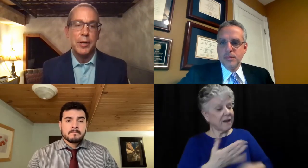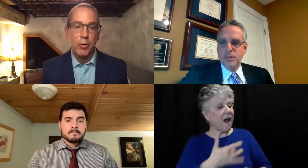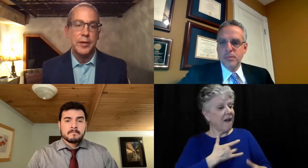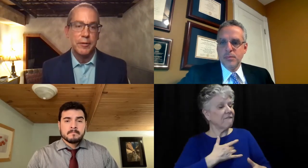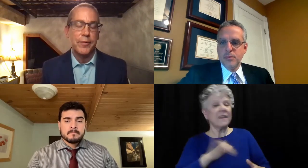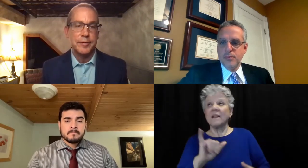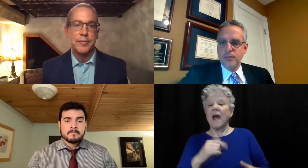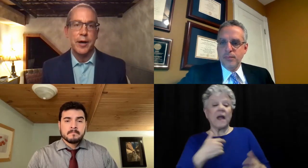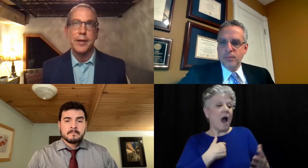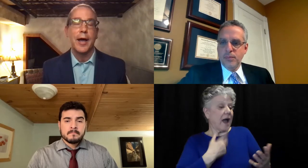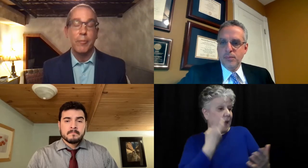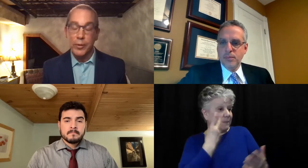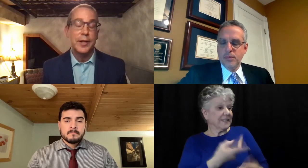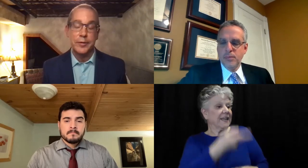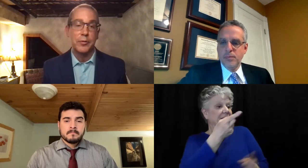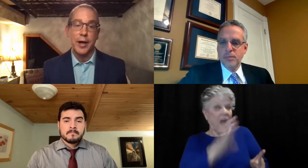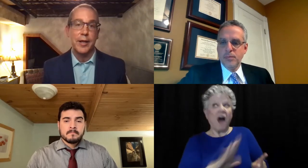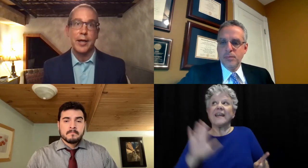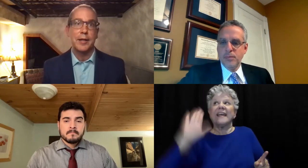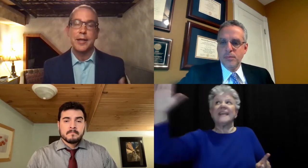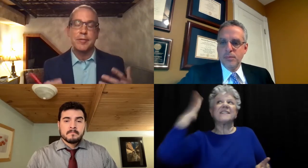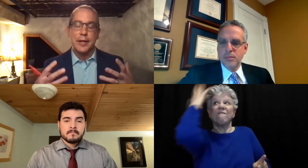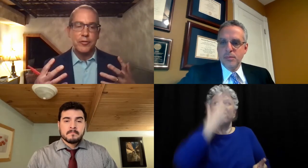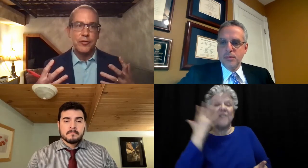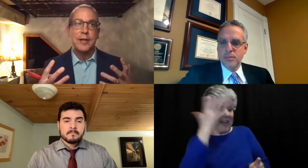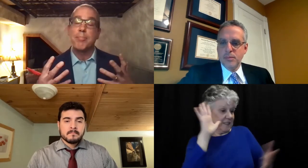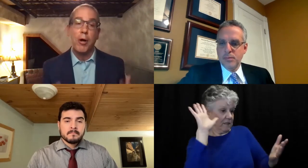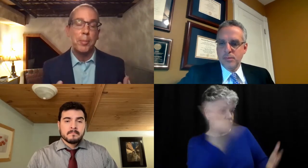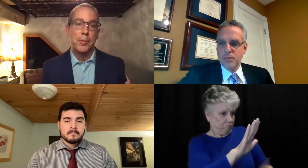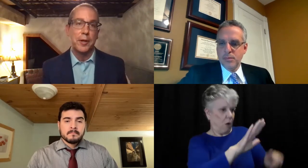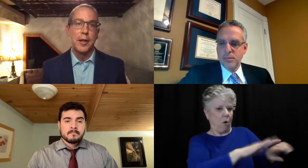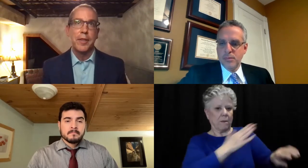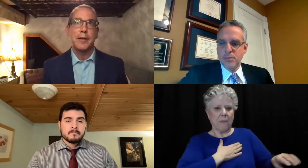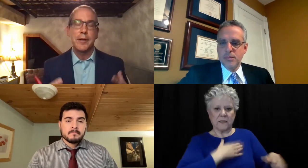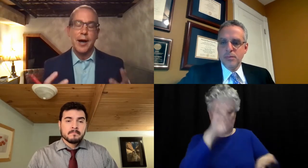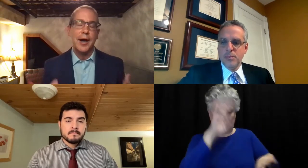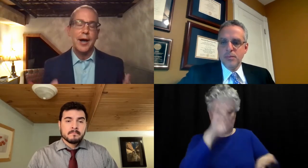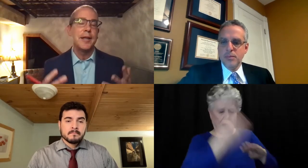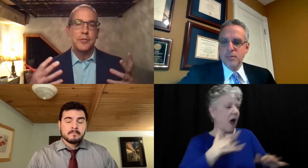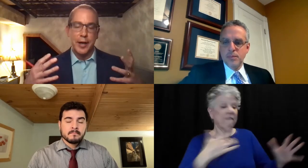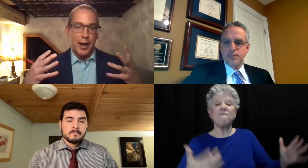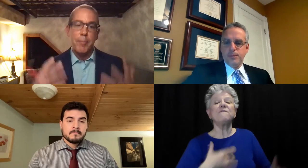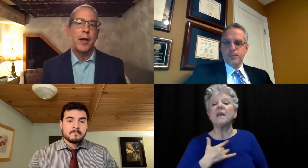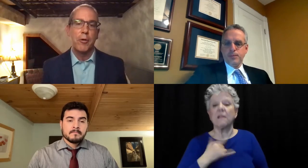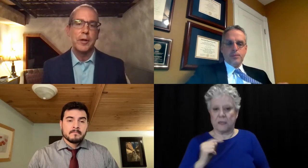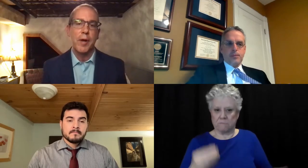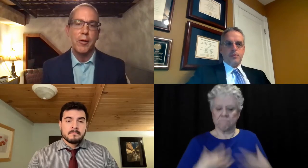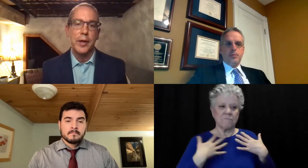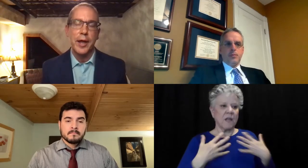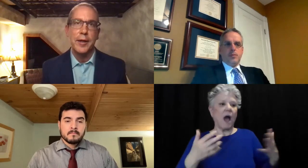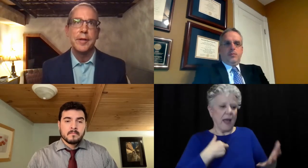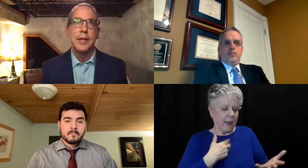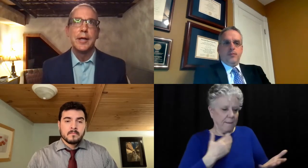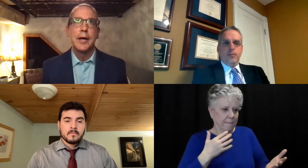am beholding the face of God. I really do. It's palpable that God is, I am on holy